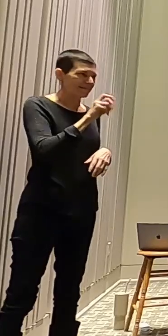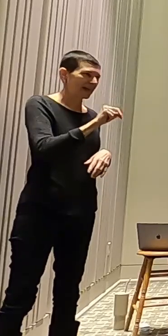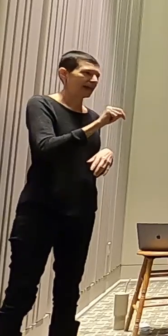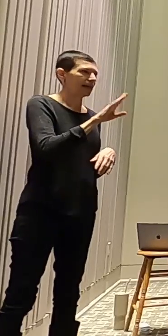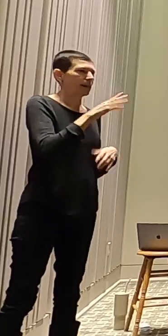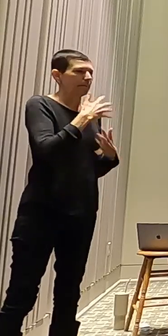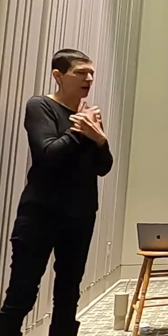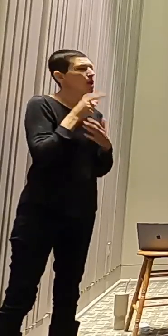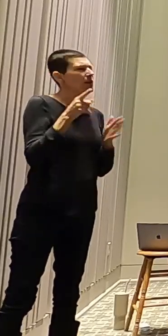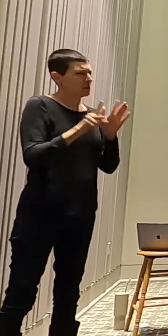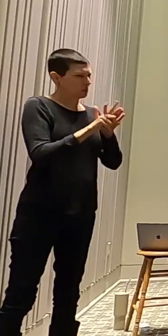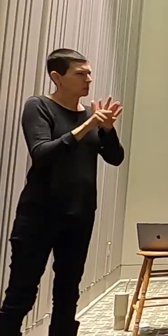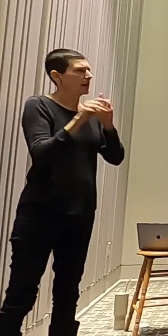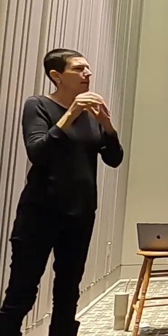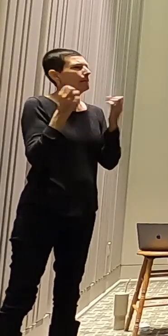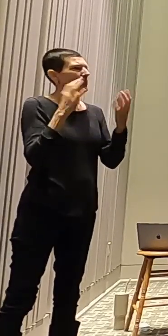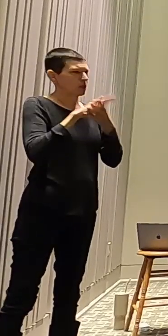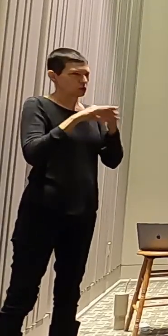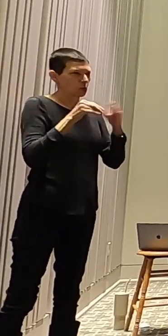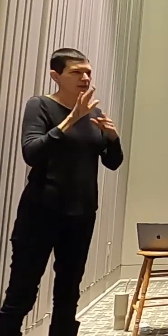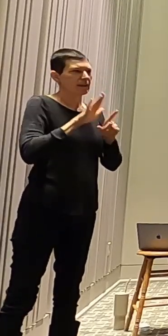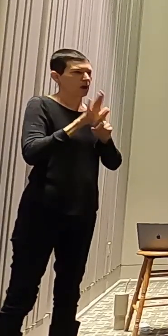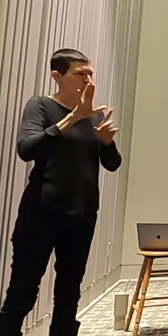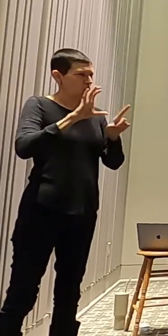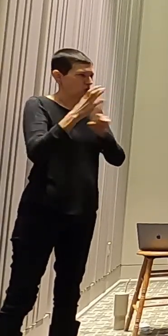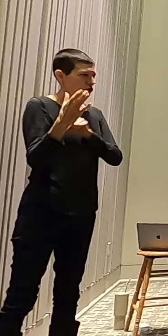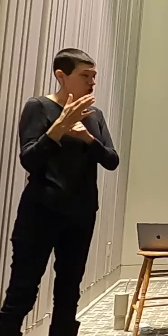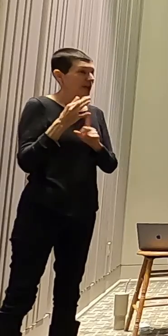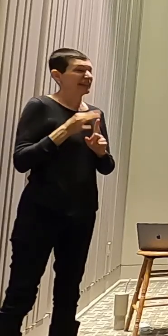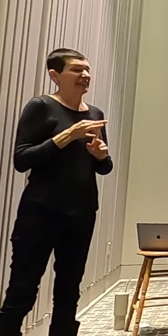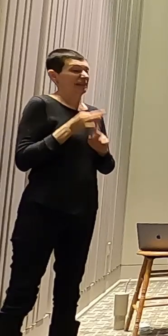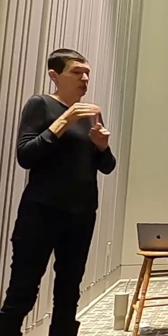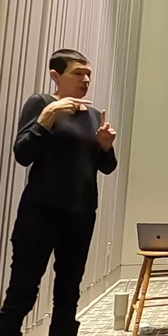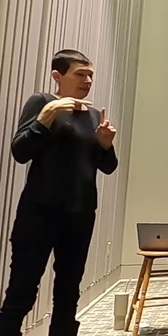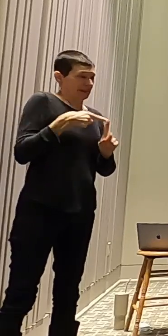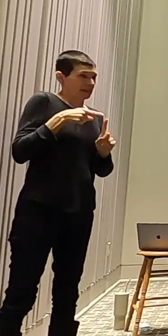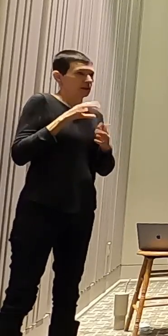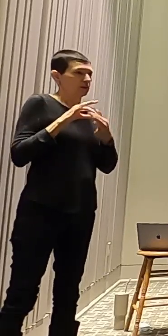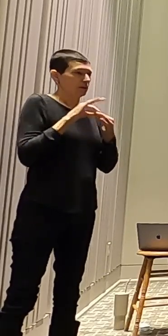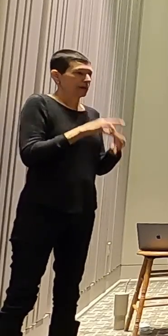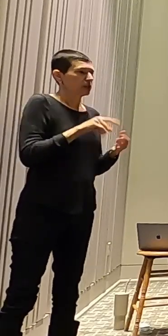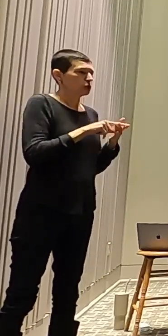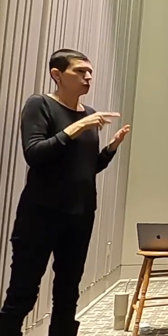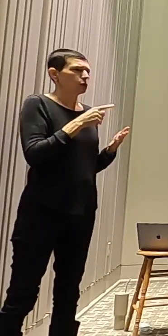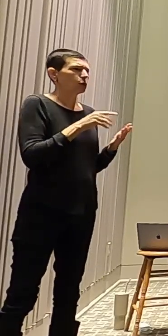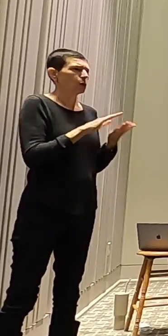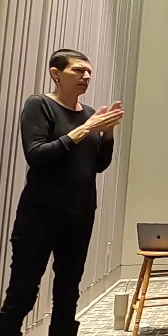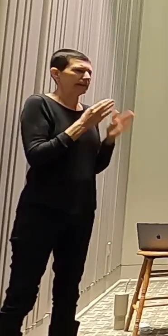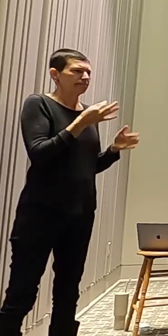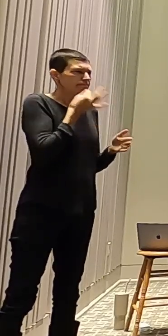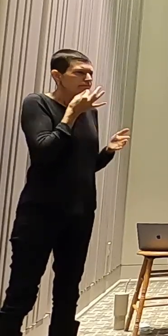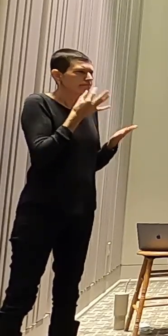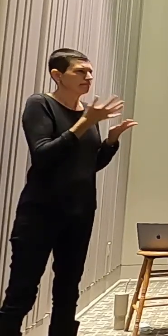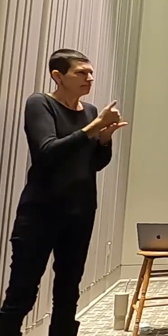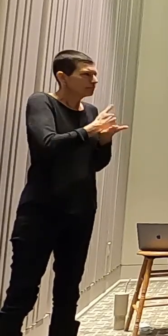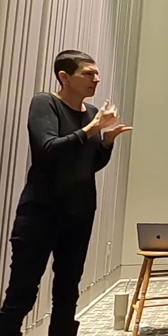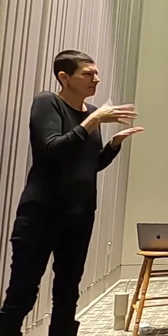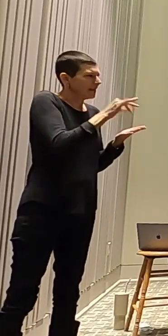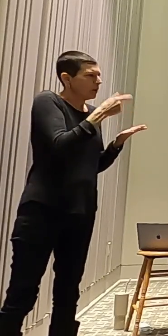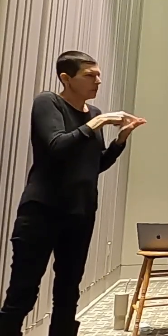bears. They do appear in many stories within the cultures, especially those related to resourcefulness, protection, and